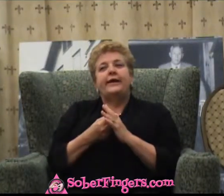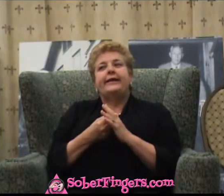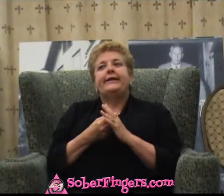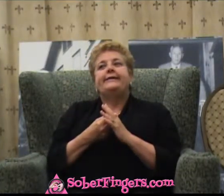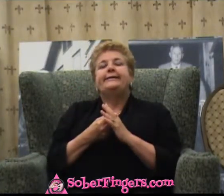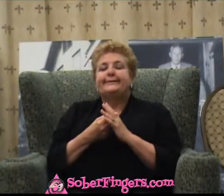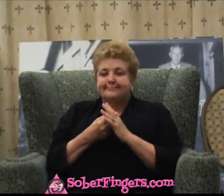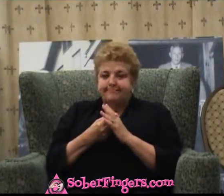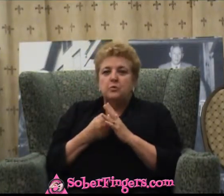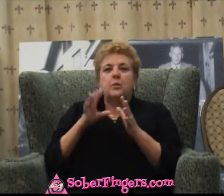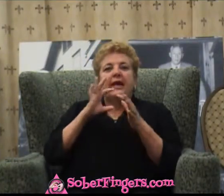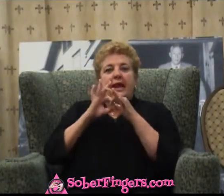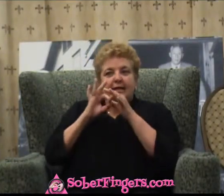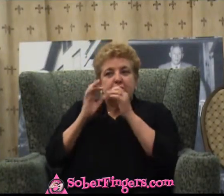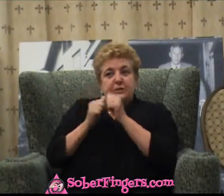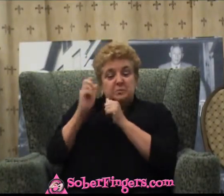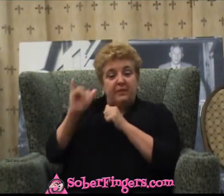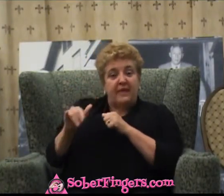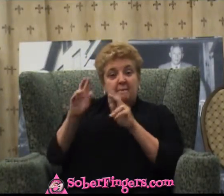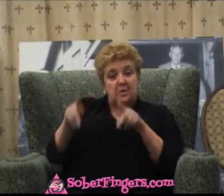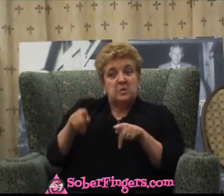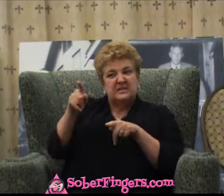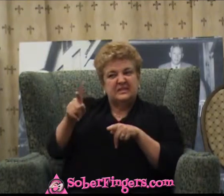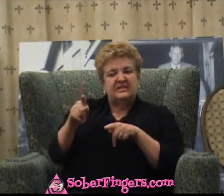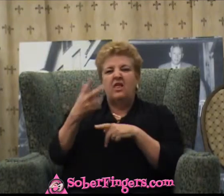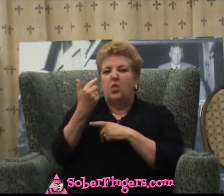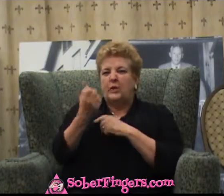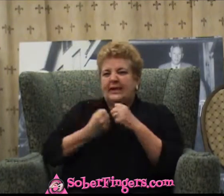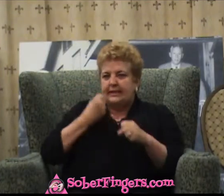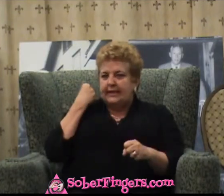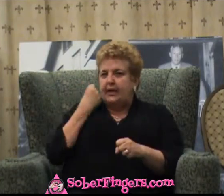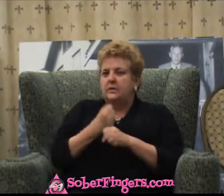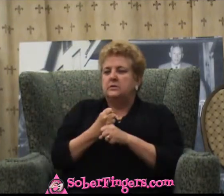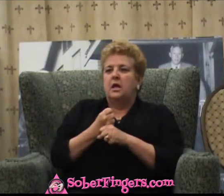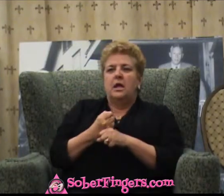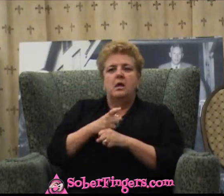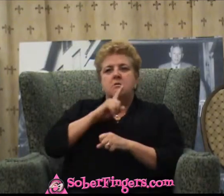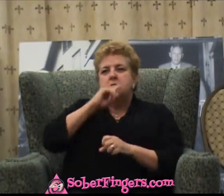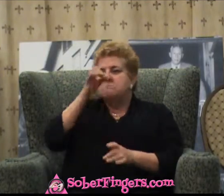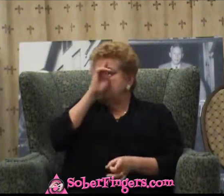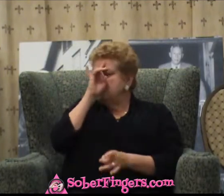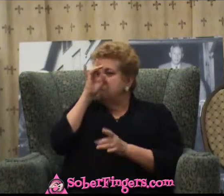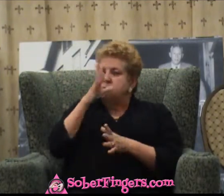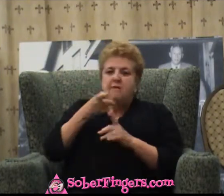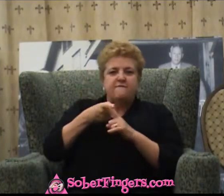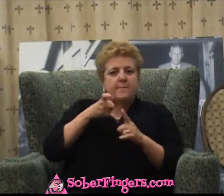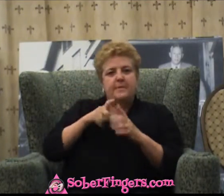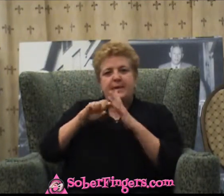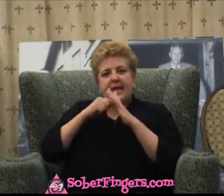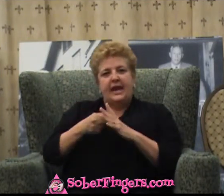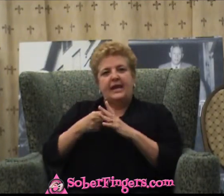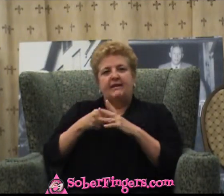very sick alcoholic man that was toxic from the beginning. But when you're in the throes of your addiction, you truly believe you're in